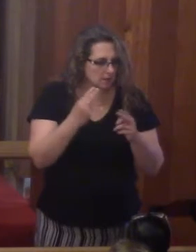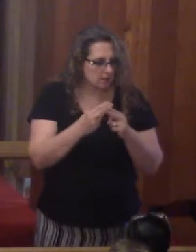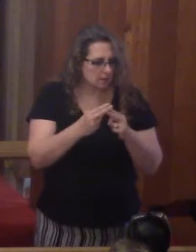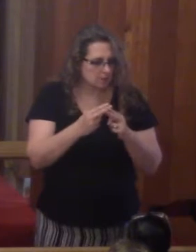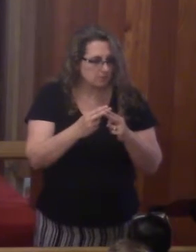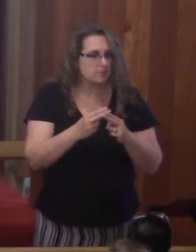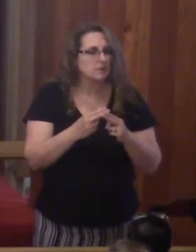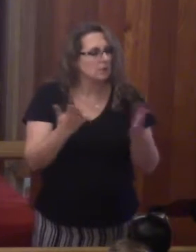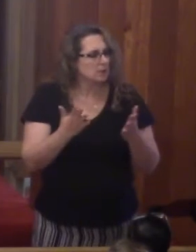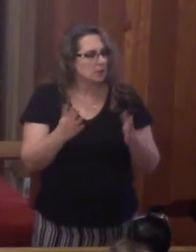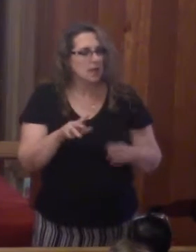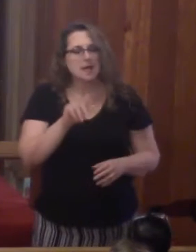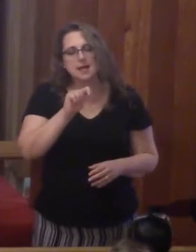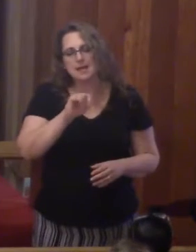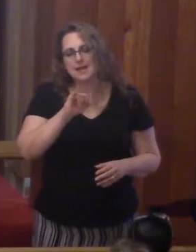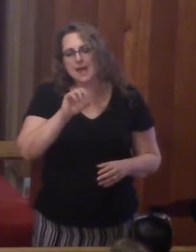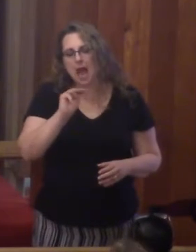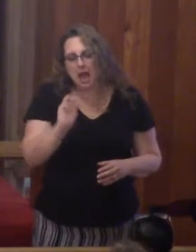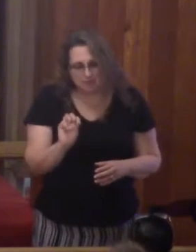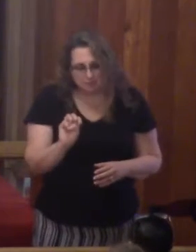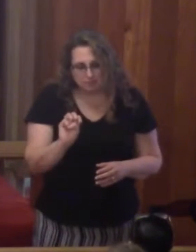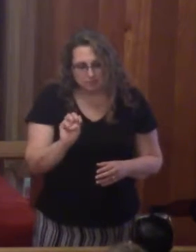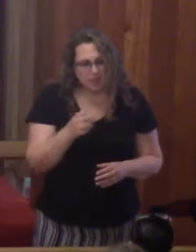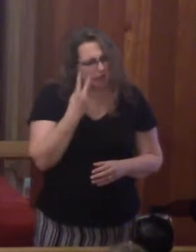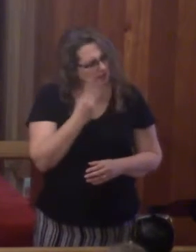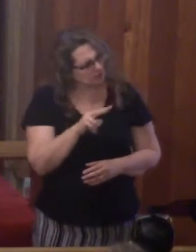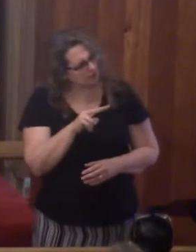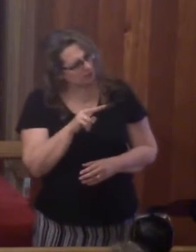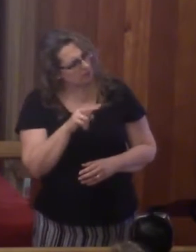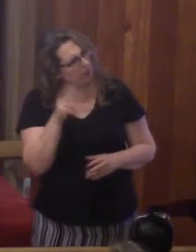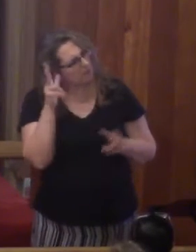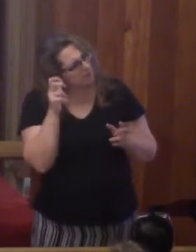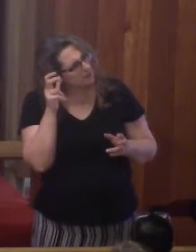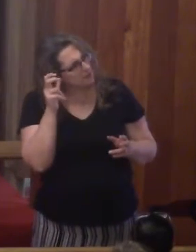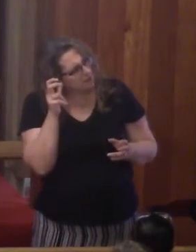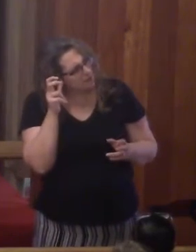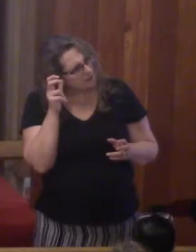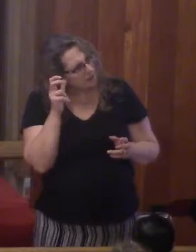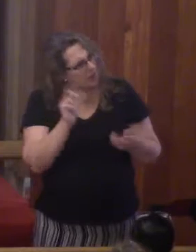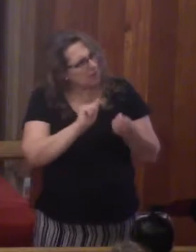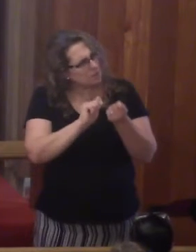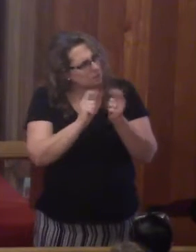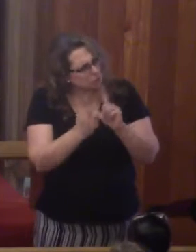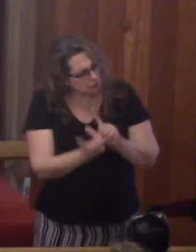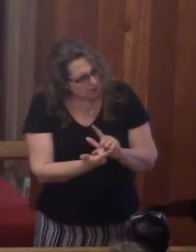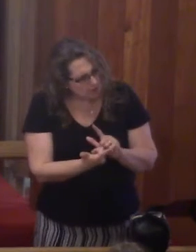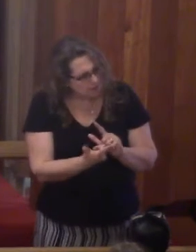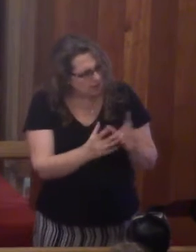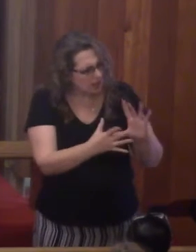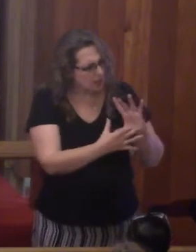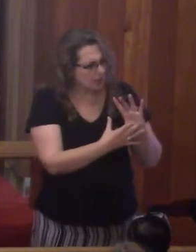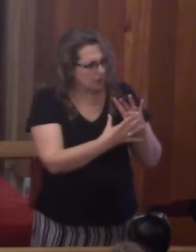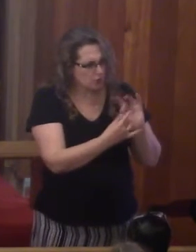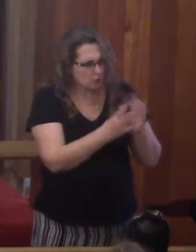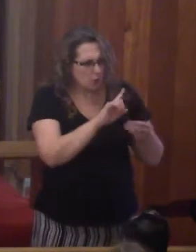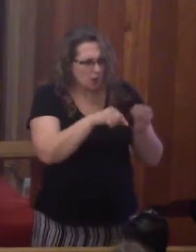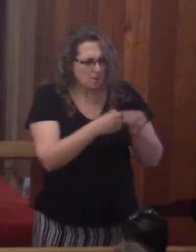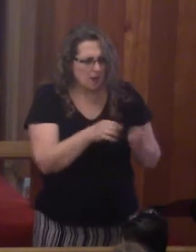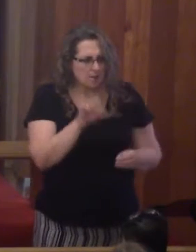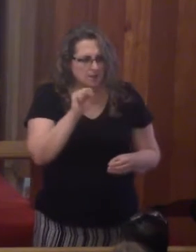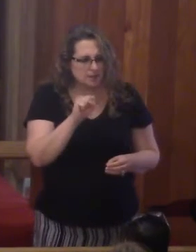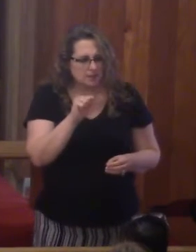called Time. And I look at it, and as I'm listening to Time, translating the parable of the